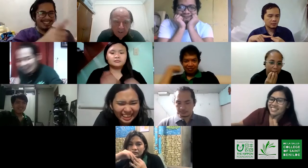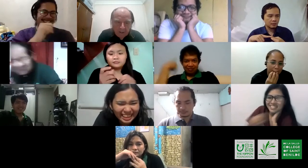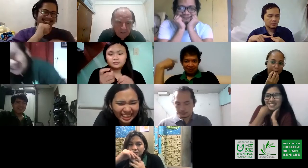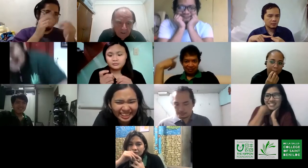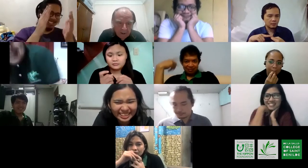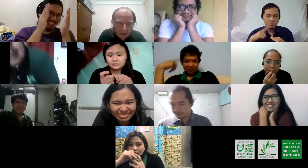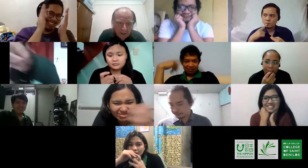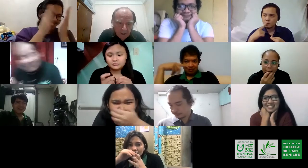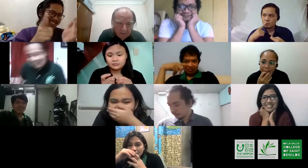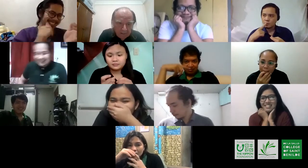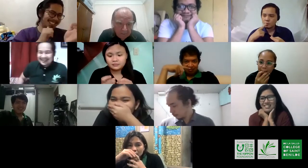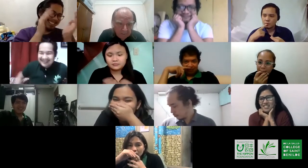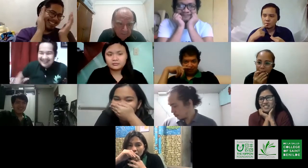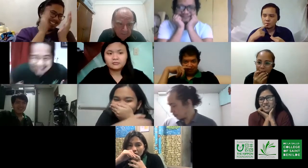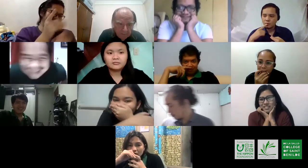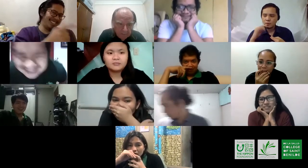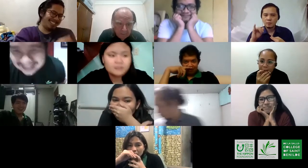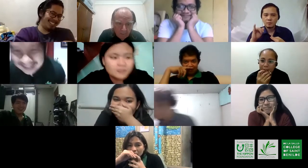8, 9, 10. Okay.